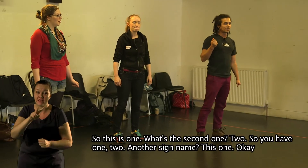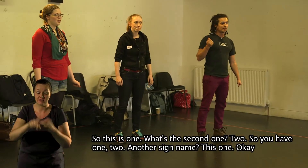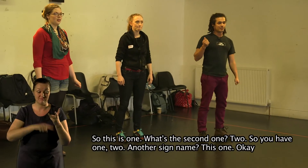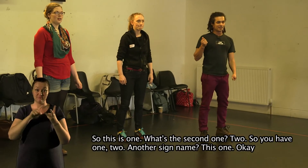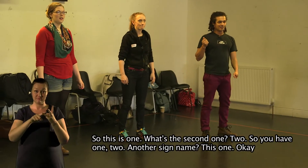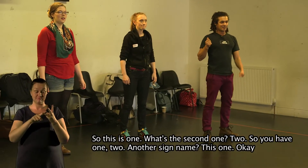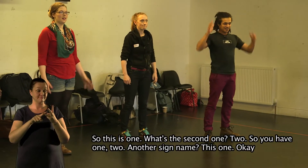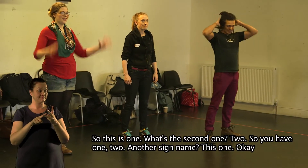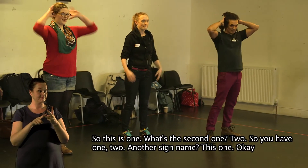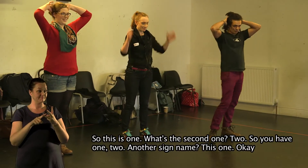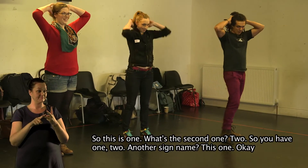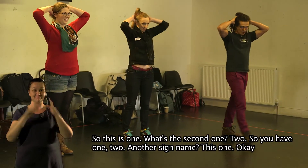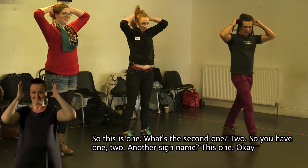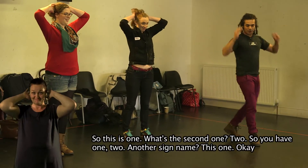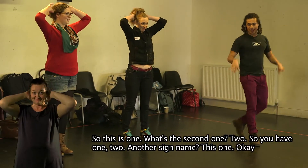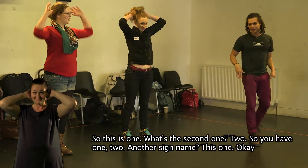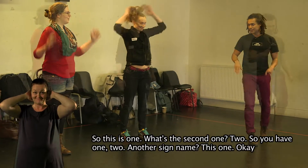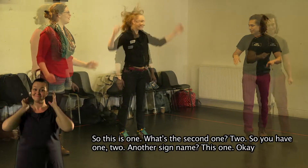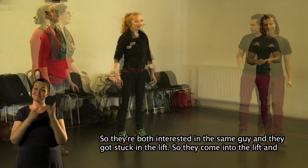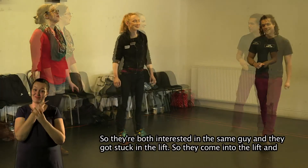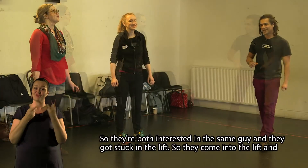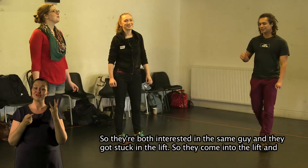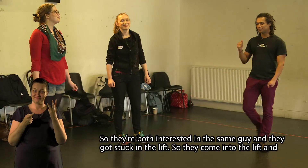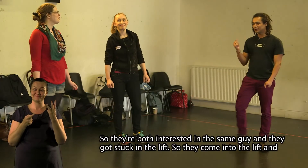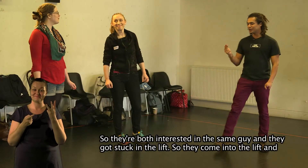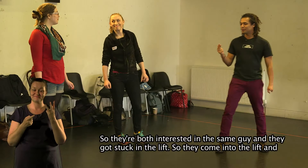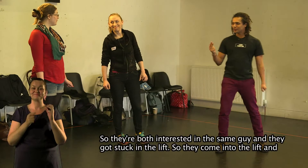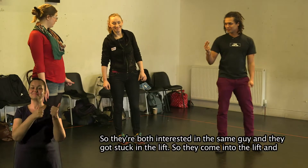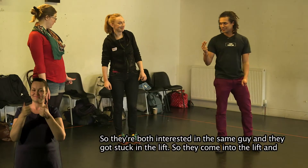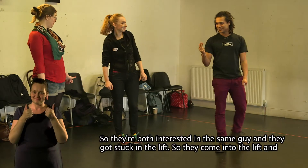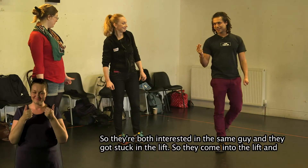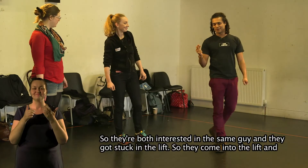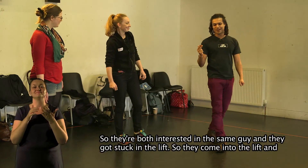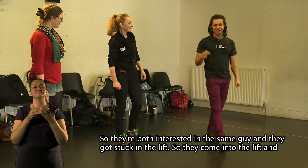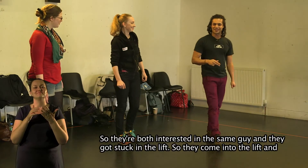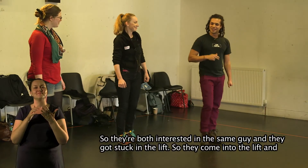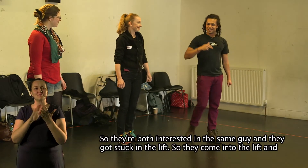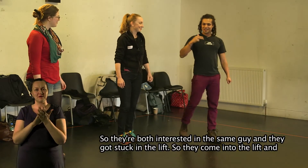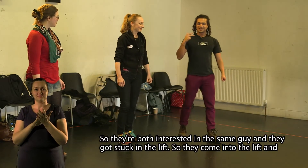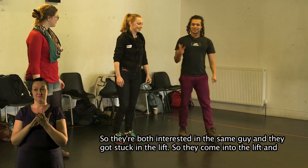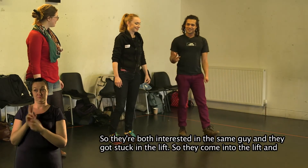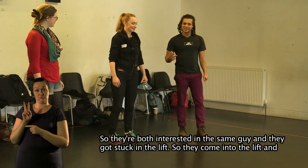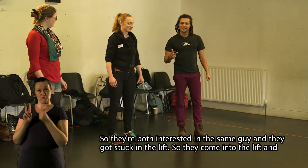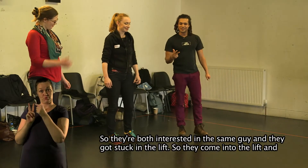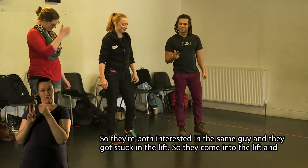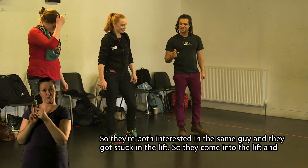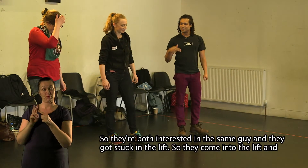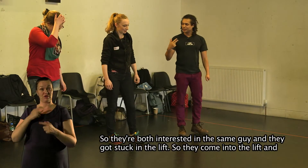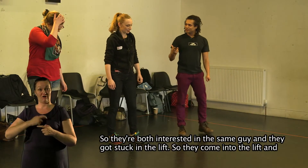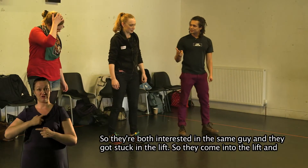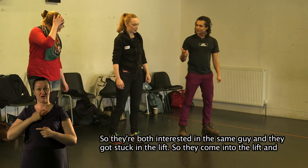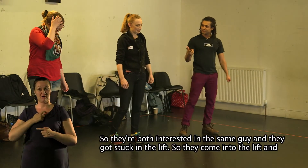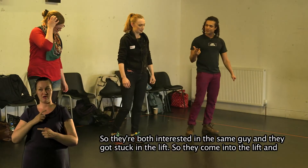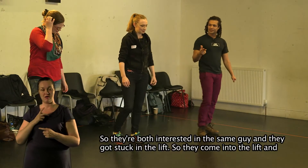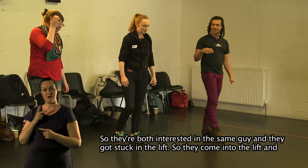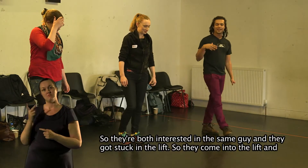name? This one. Okay. Okay, so they're both interested in the same guy. They got stuck in a lift, so they come